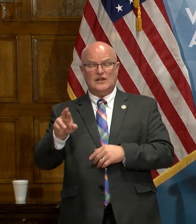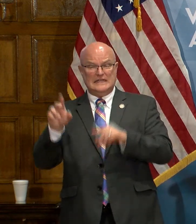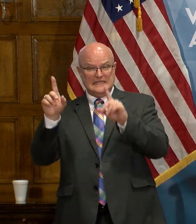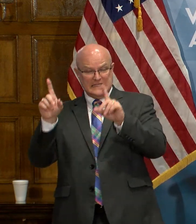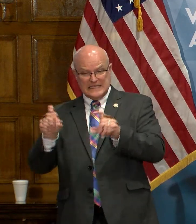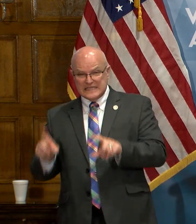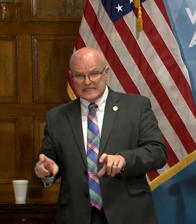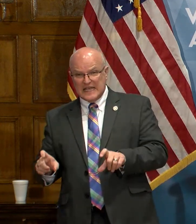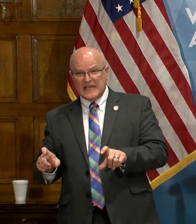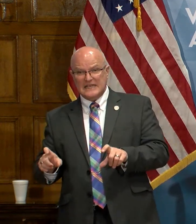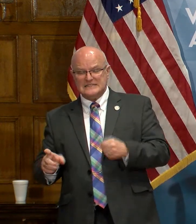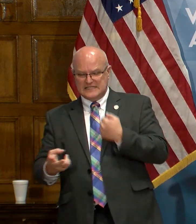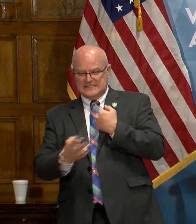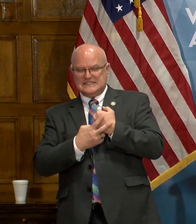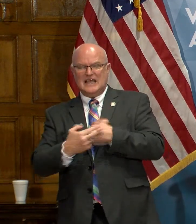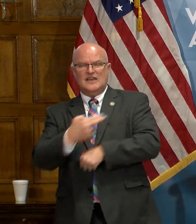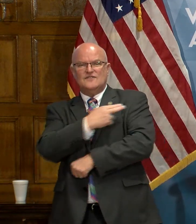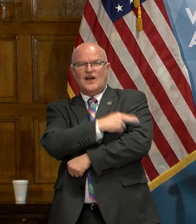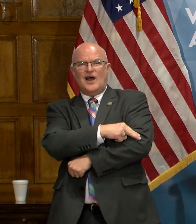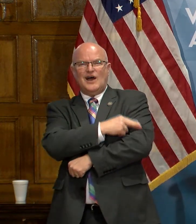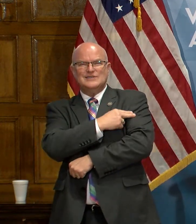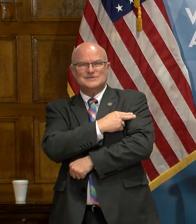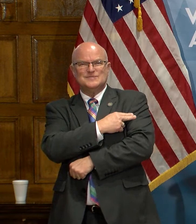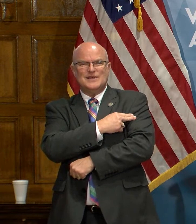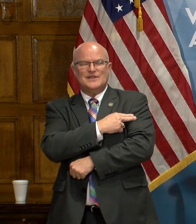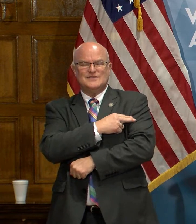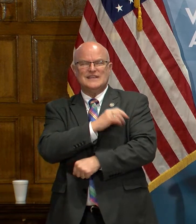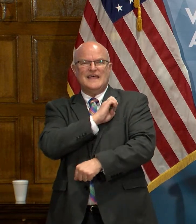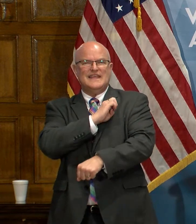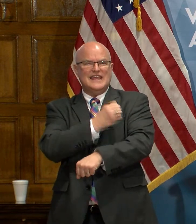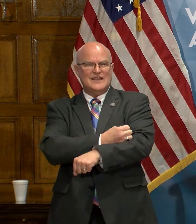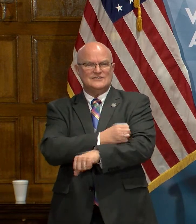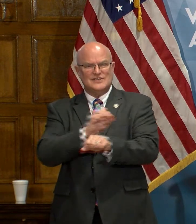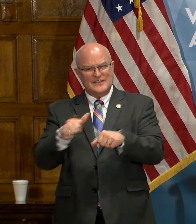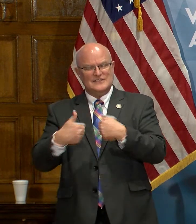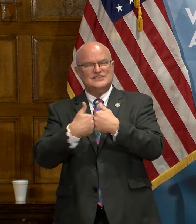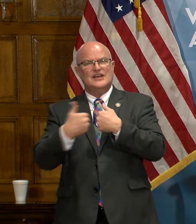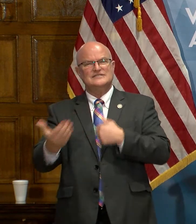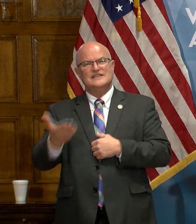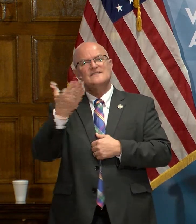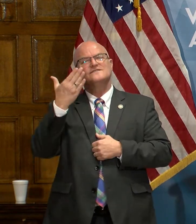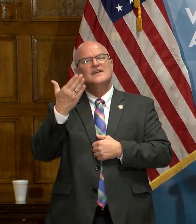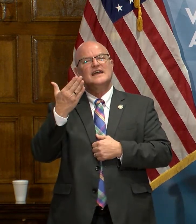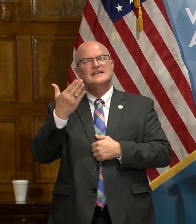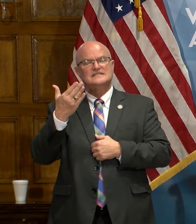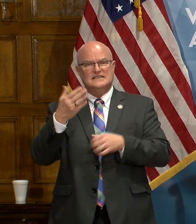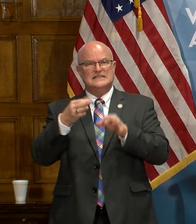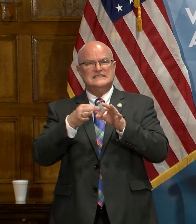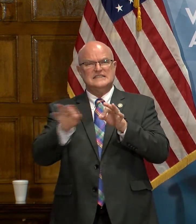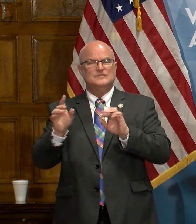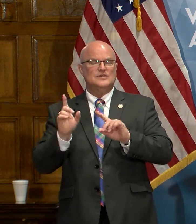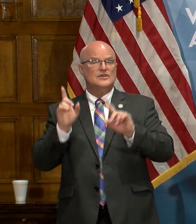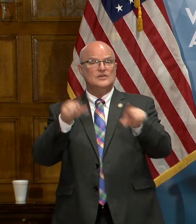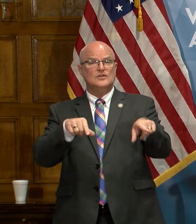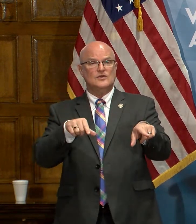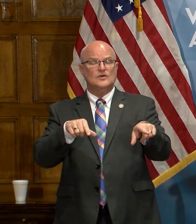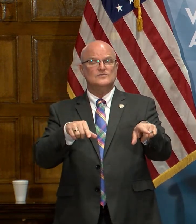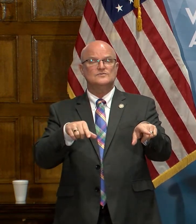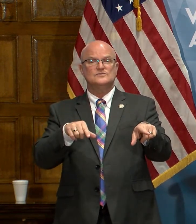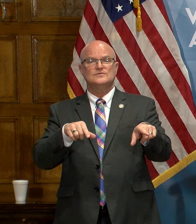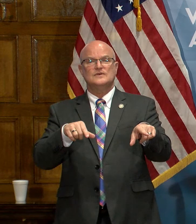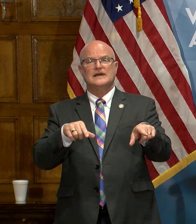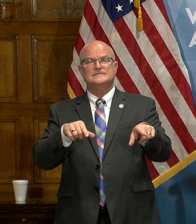test, save our hospitals the energy and the challenge they face if you simply go to